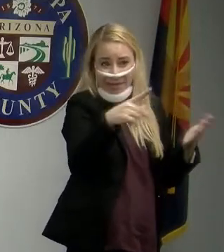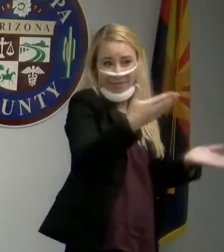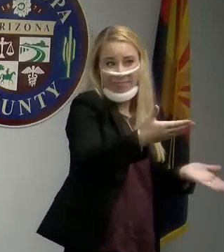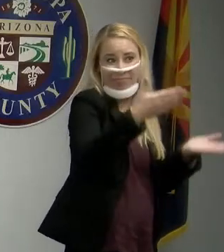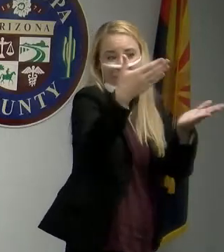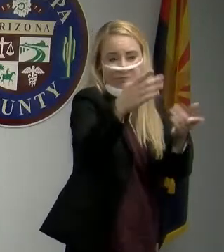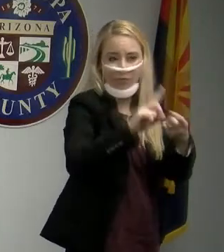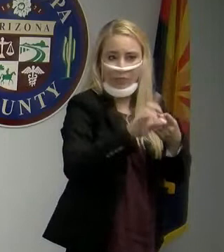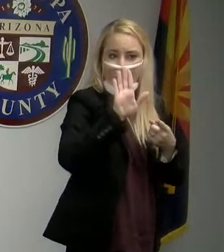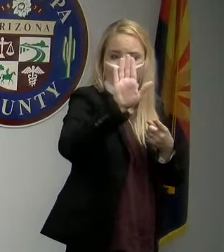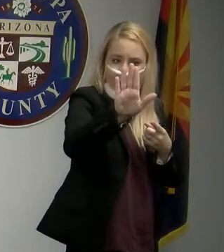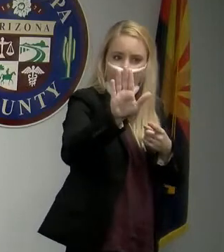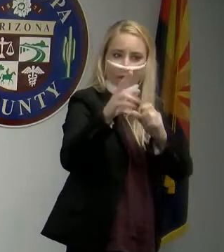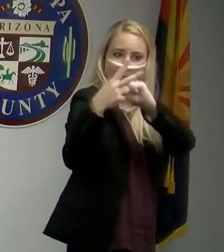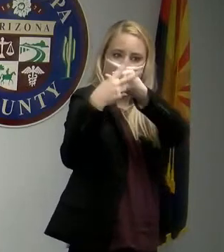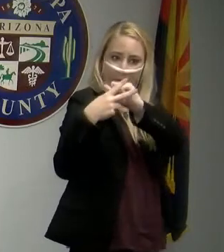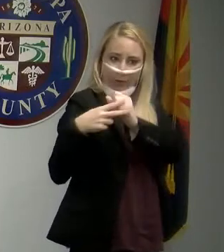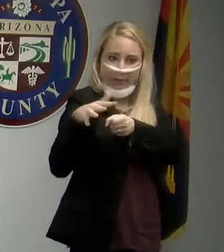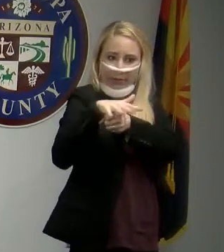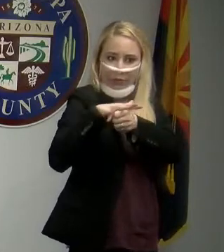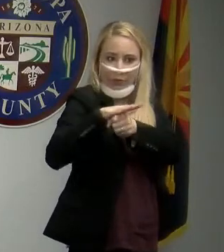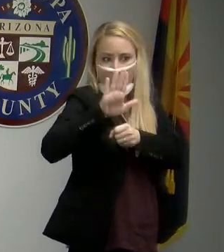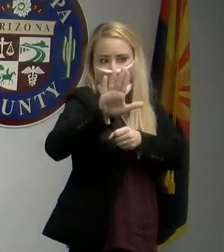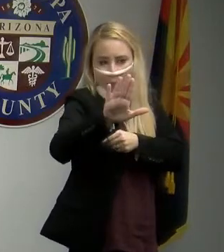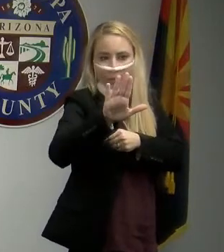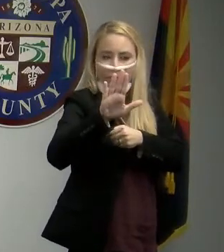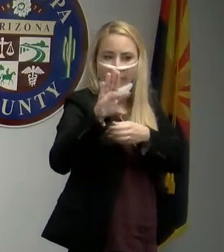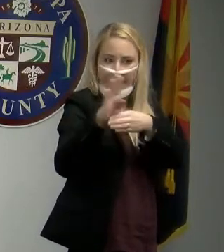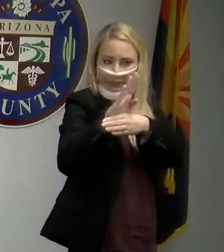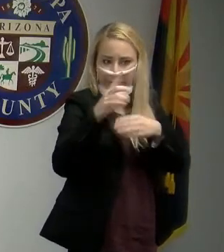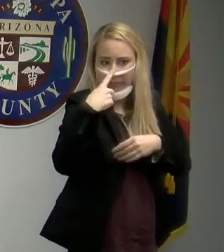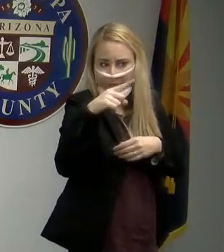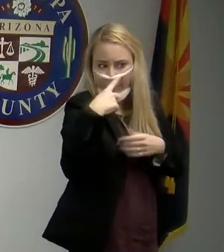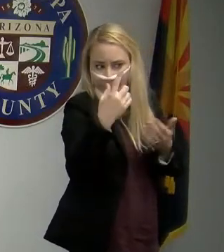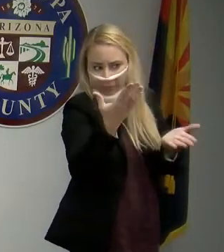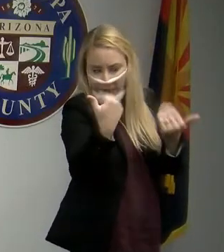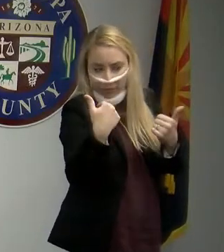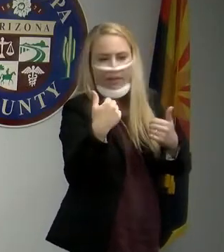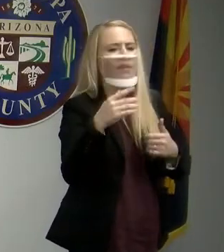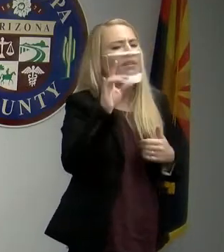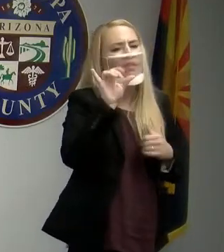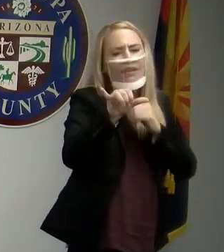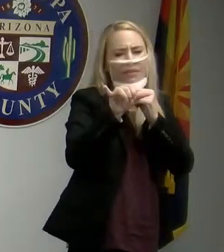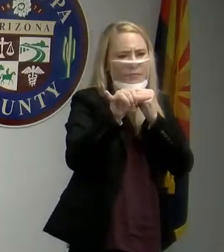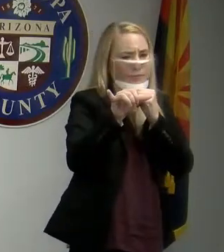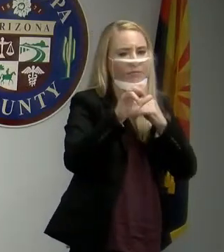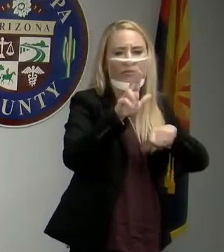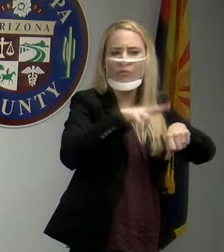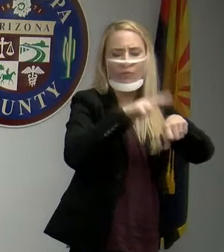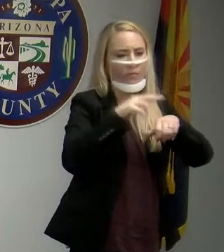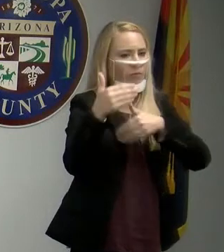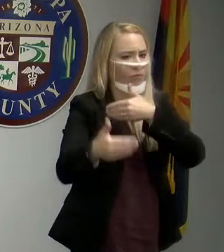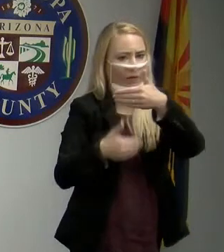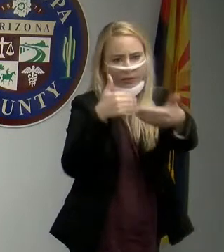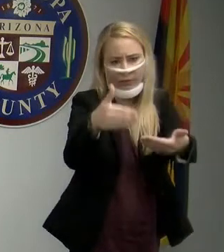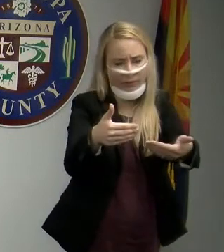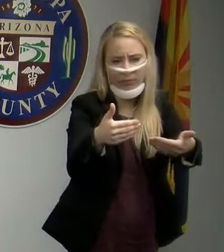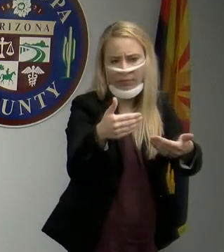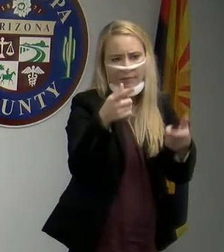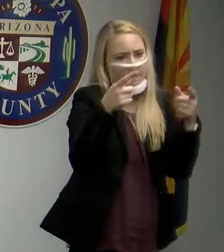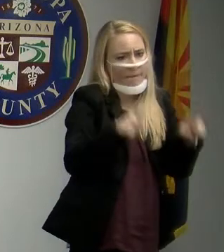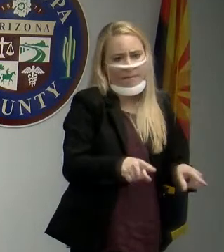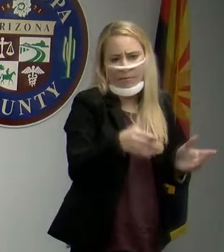storage capacity at these funeral homes. This is a normal process, and it's part of the larger system. So they